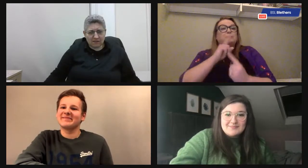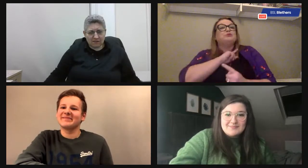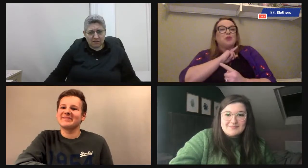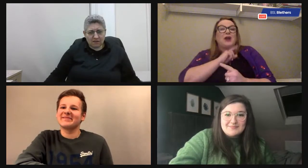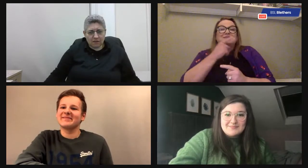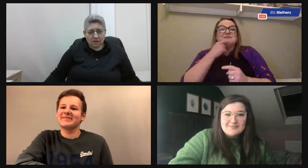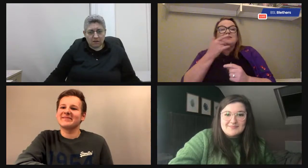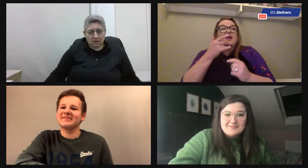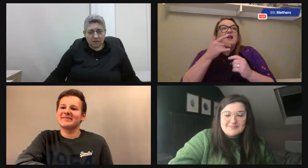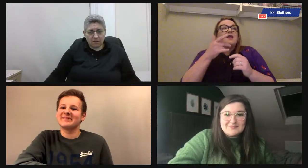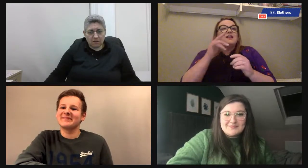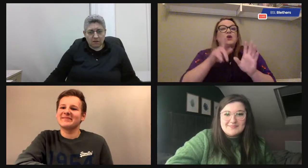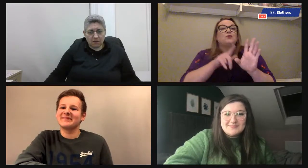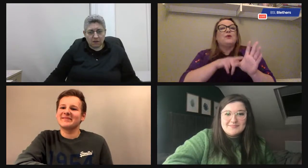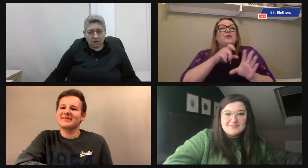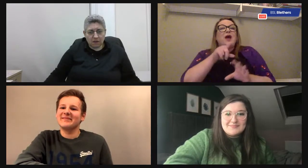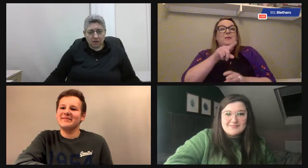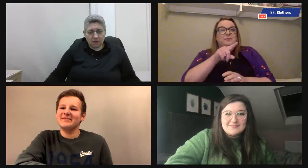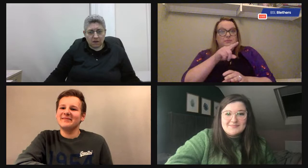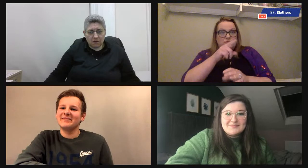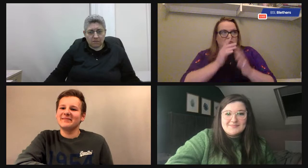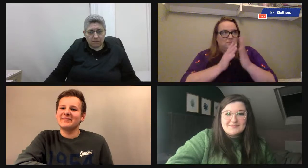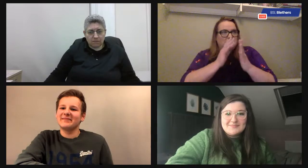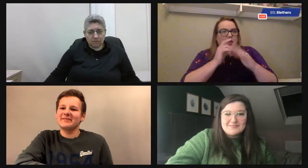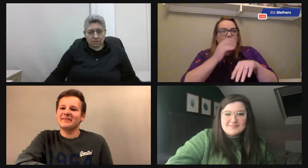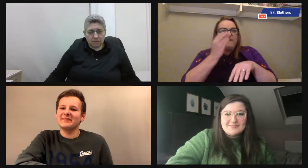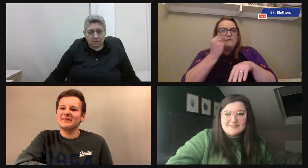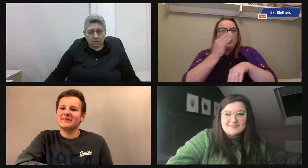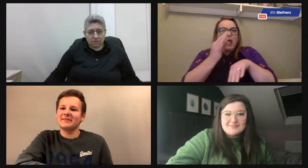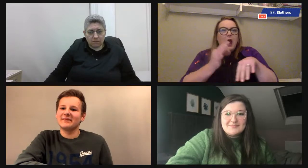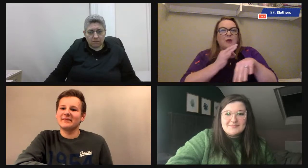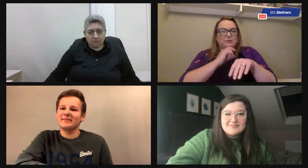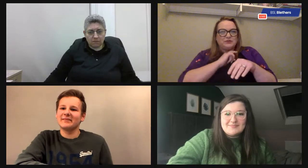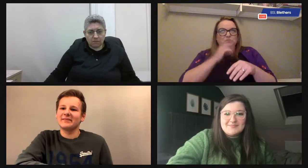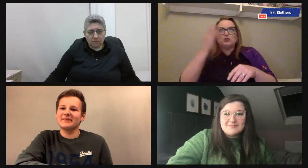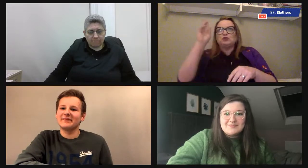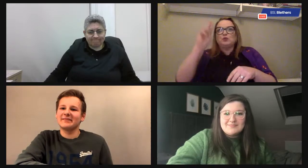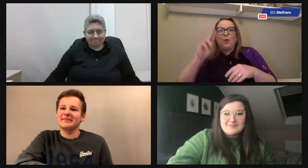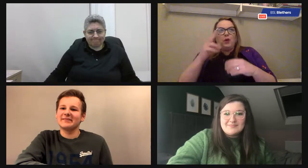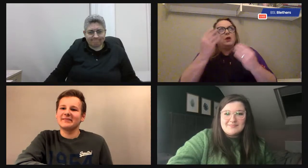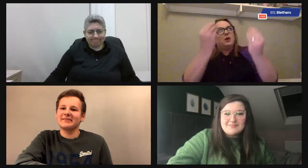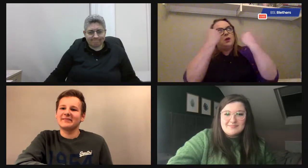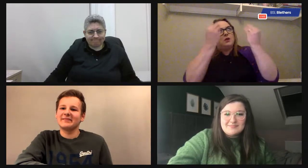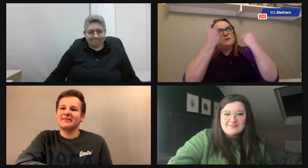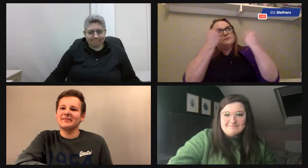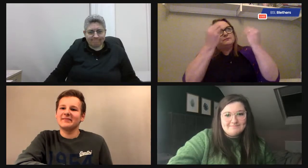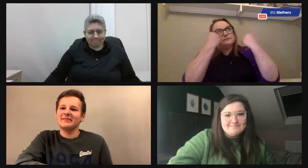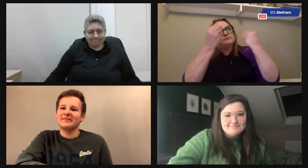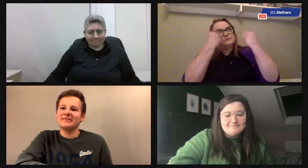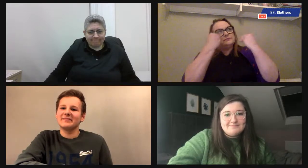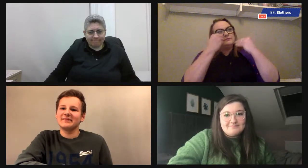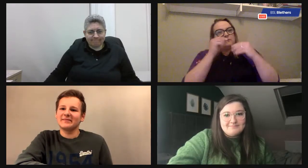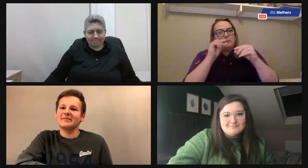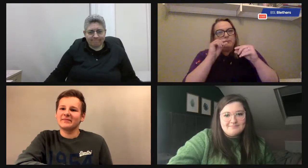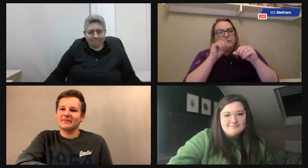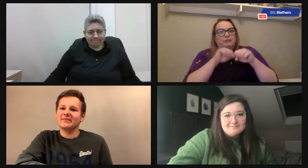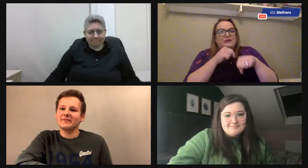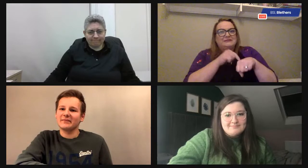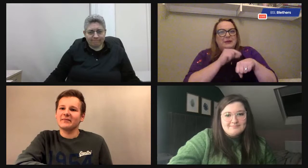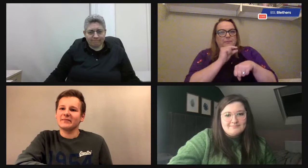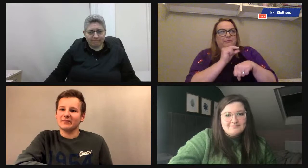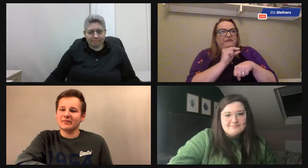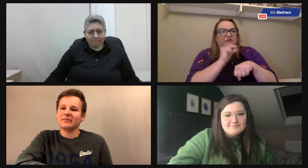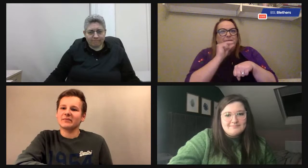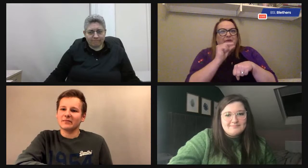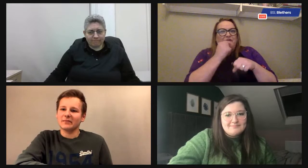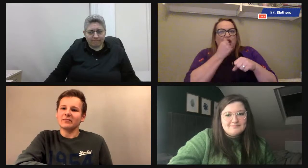sleep? Well, I can't really add in anything that Kirsten is saying. You're absolutely right. I mean, young people